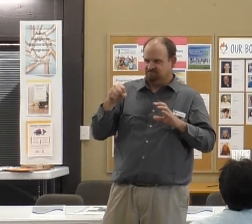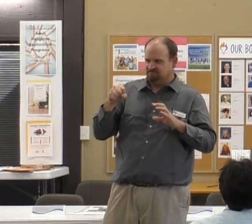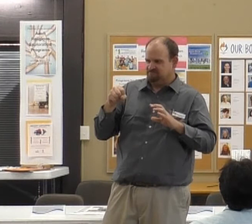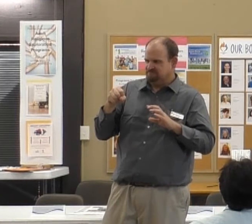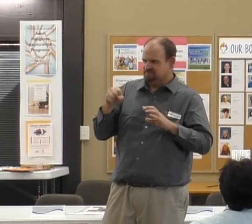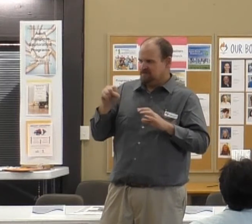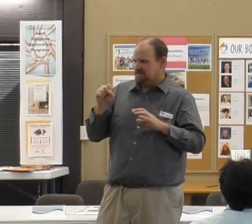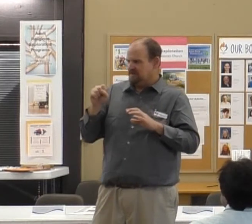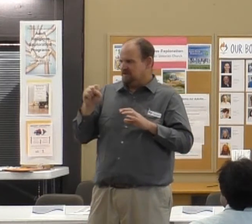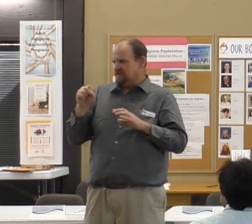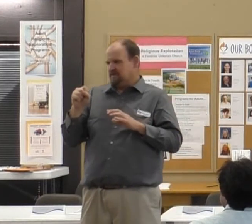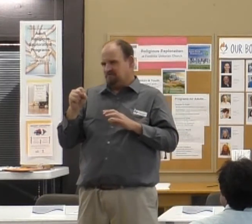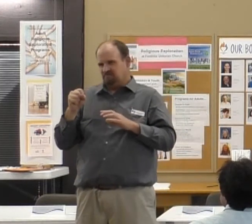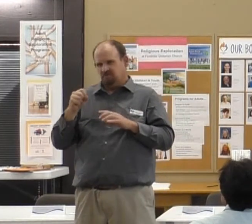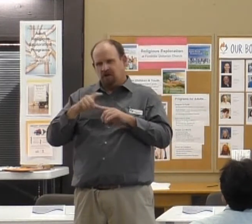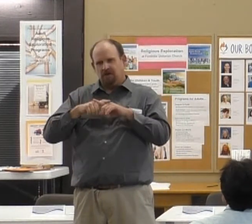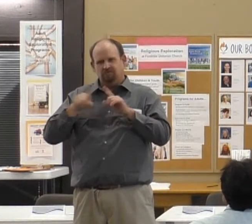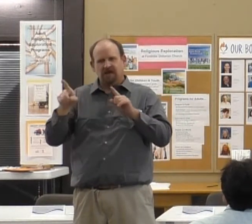Russia has its own.